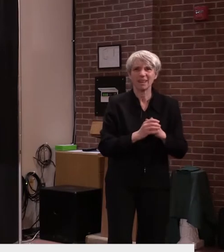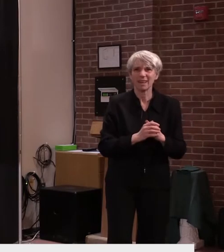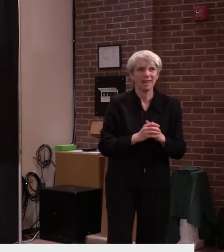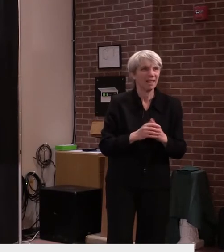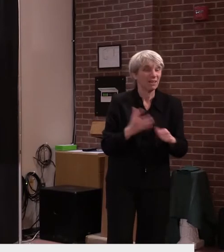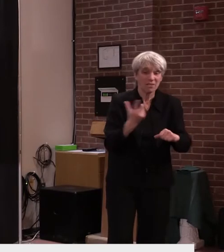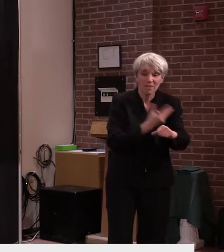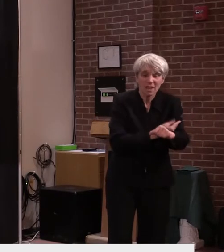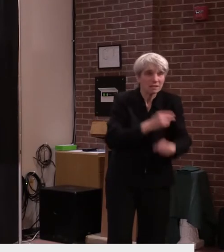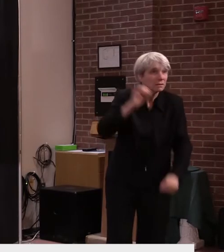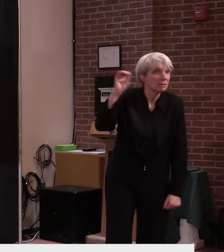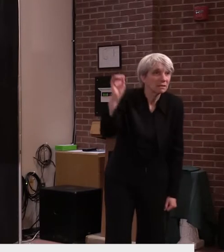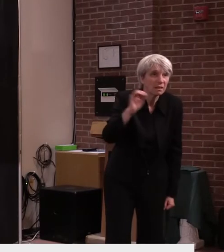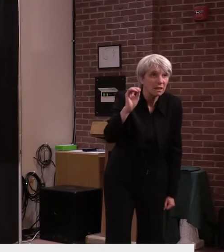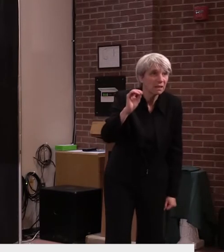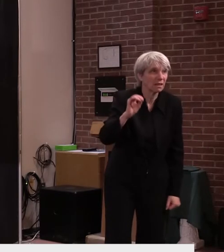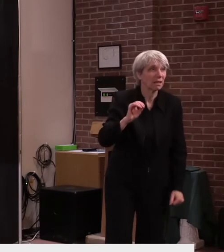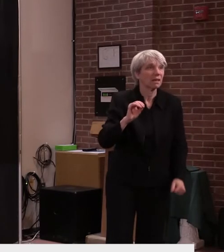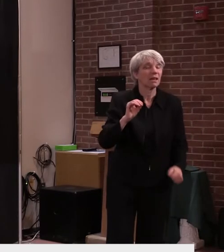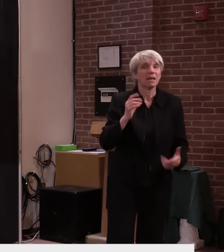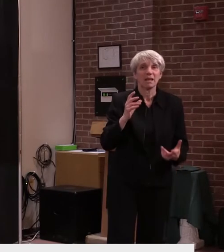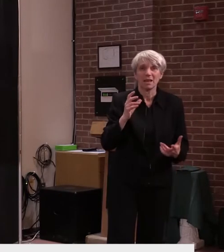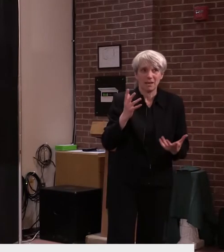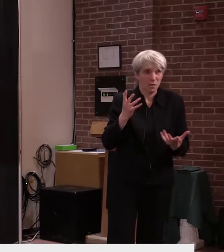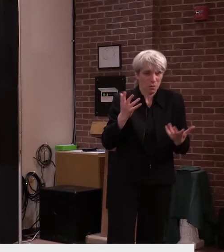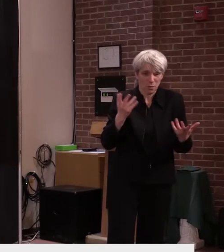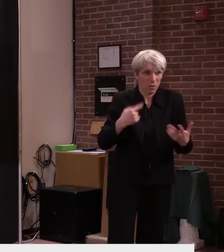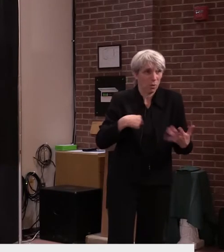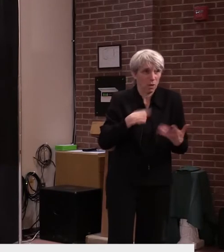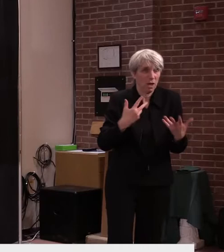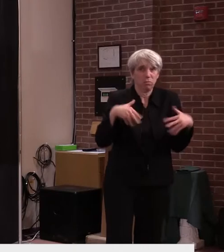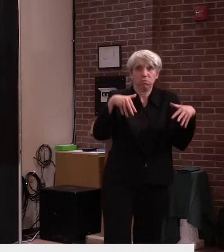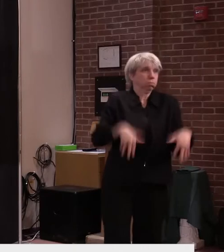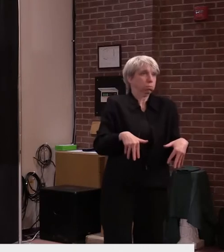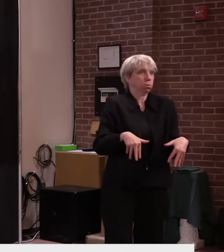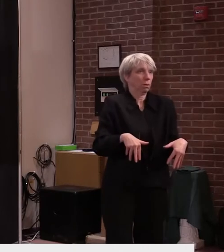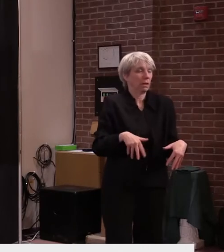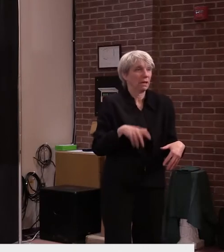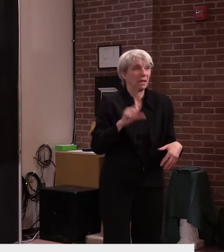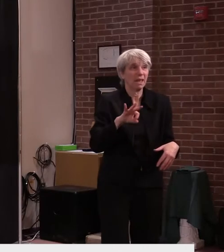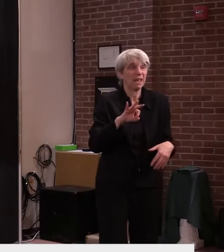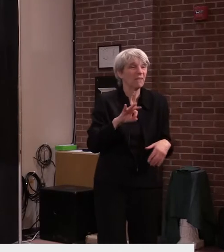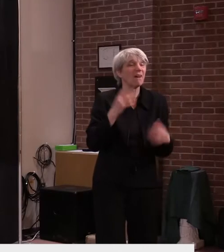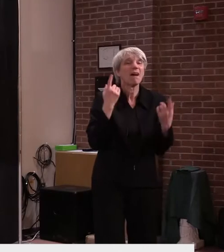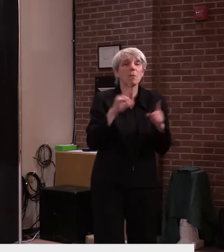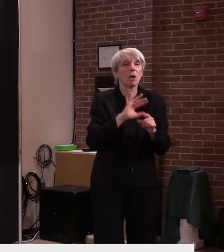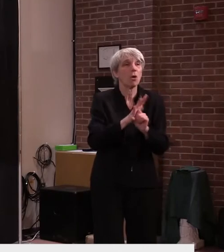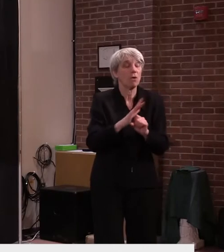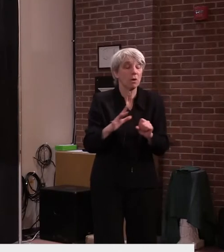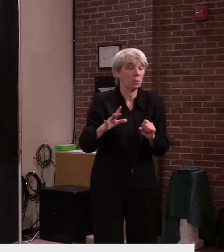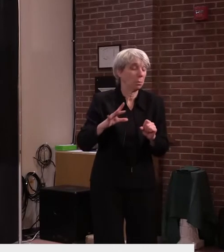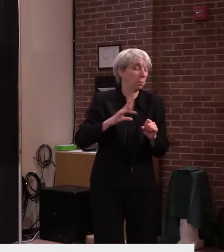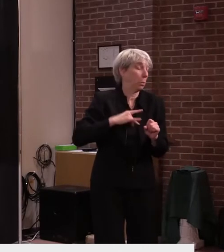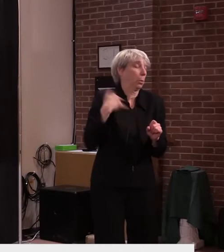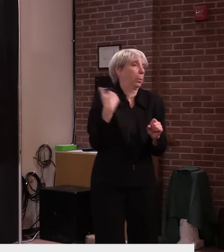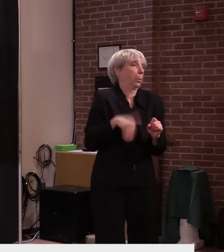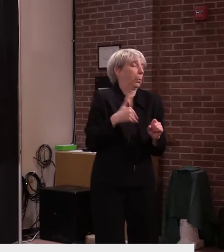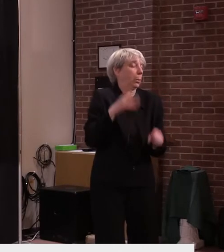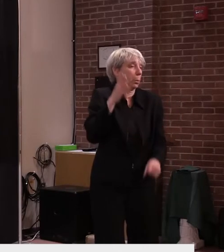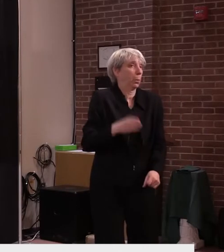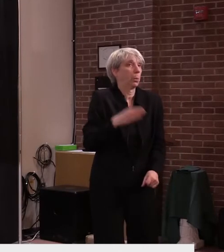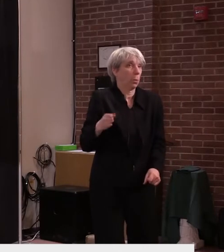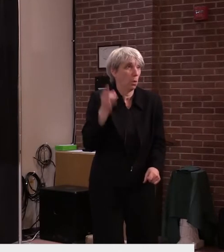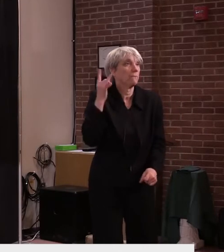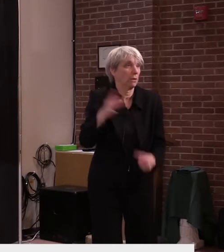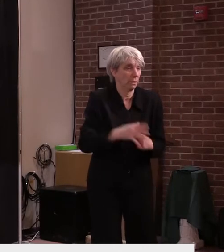was no vaccine-induced immunity. We were completely vulnerable. And we had to take extreme measures to